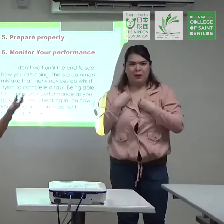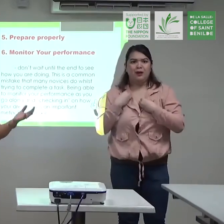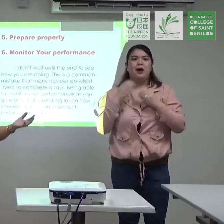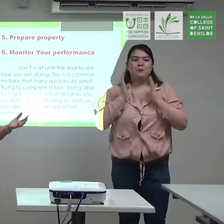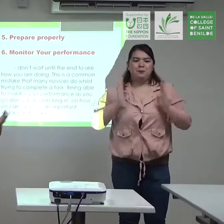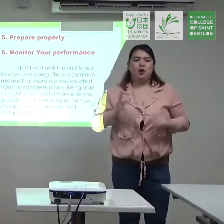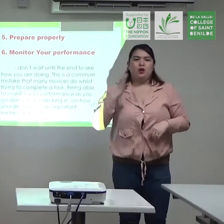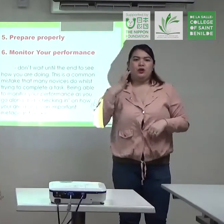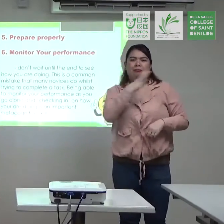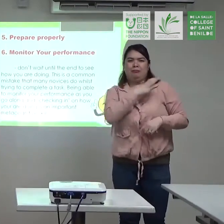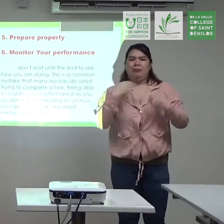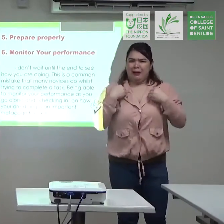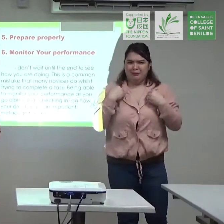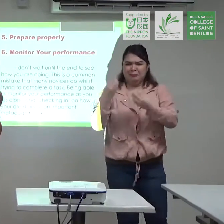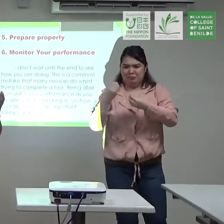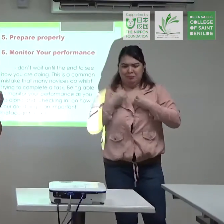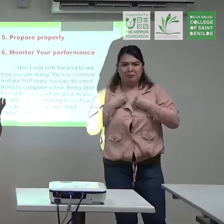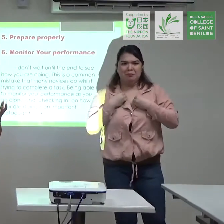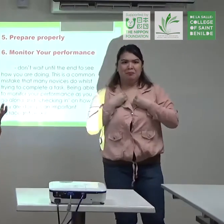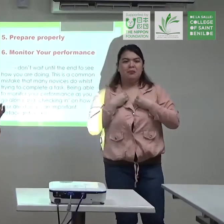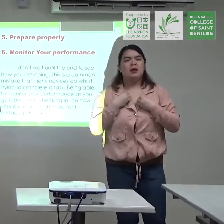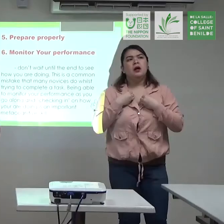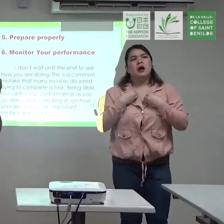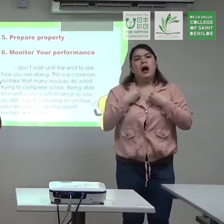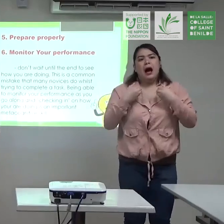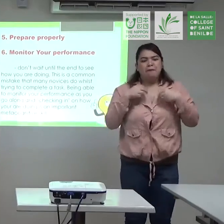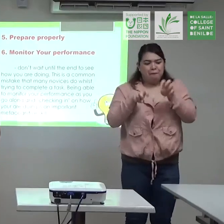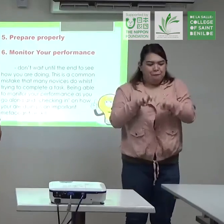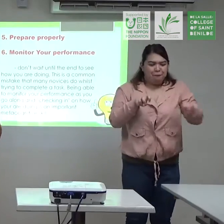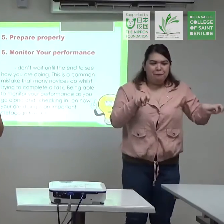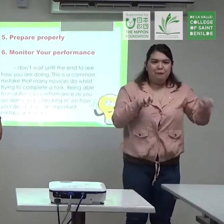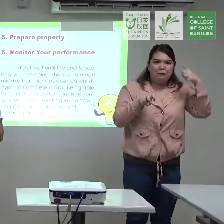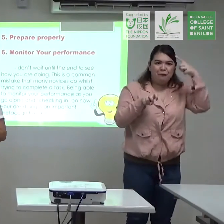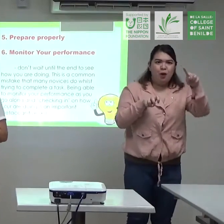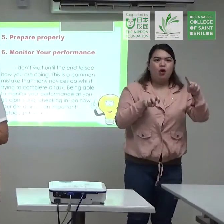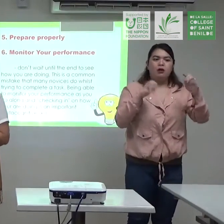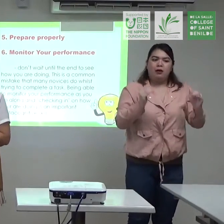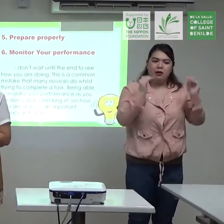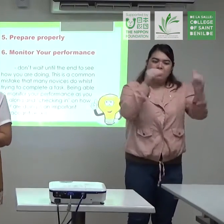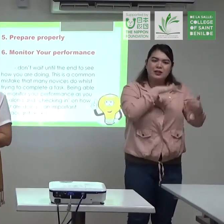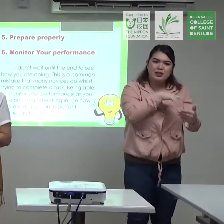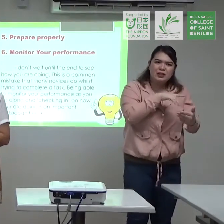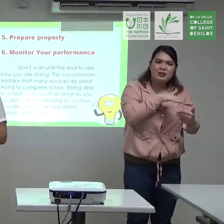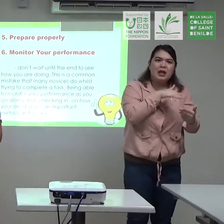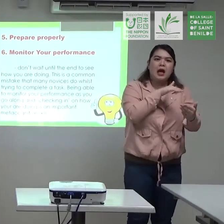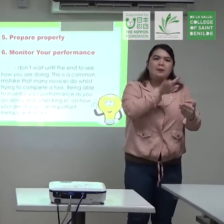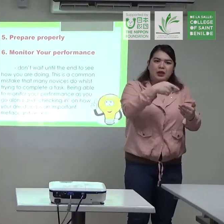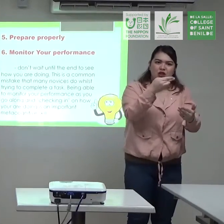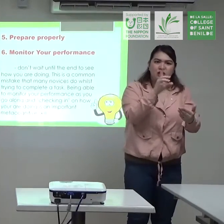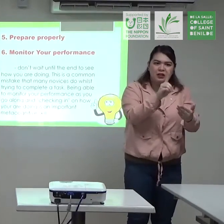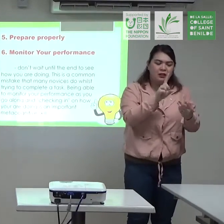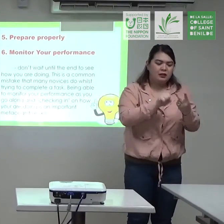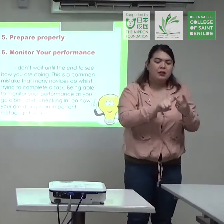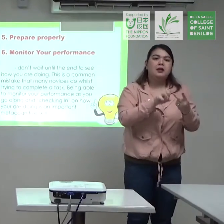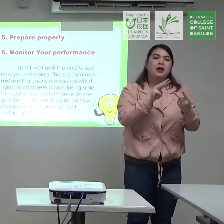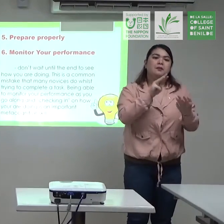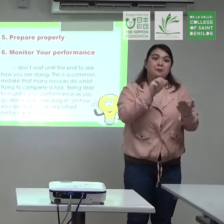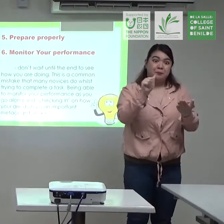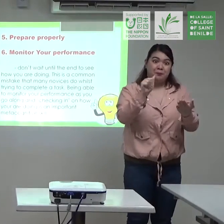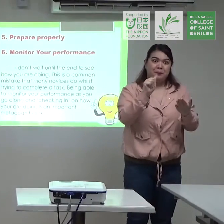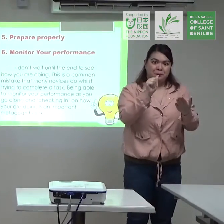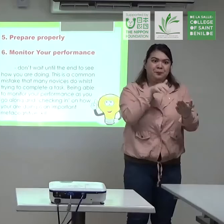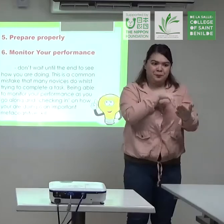was tasked to sit in the panel for doctoral and master's thesis.